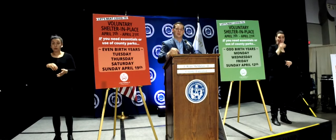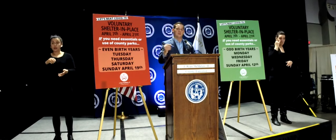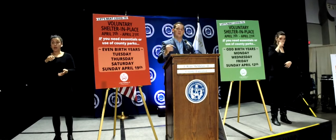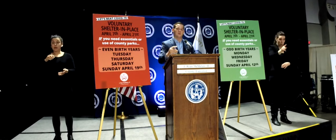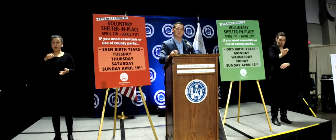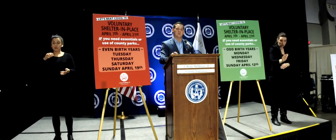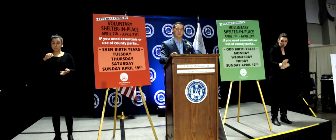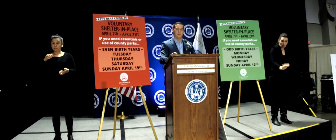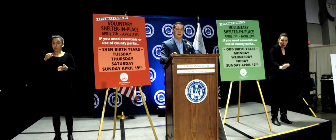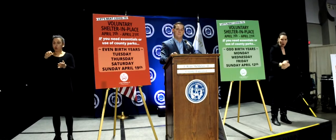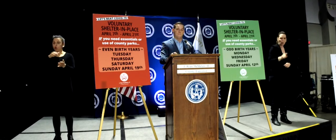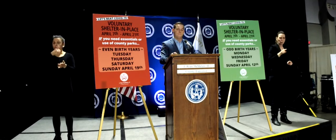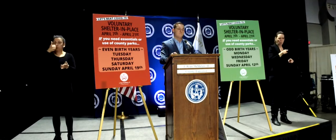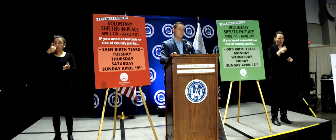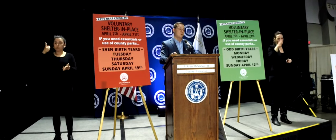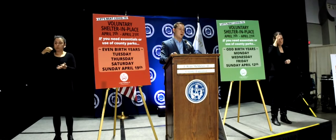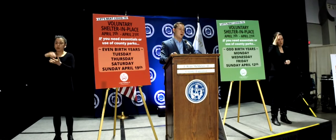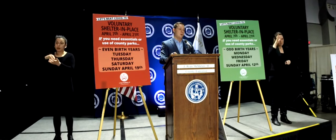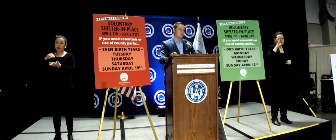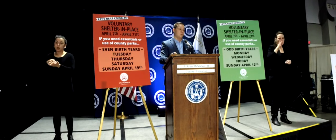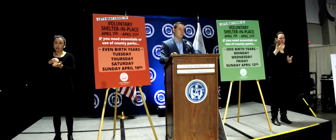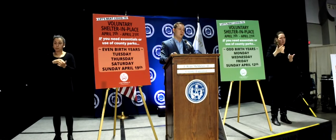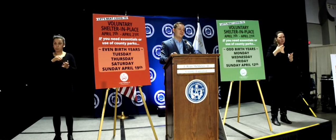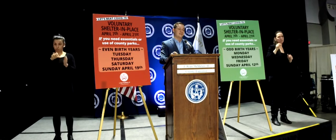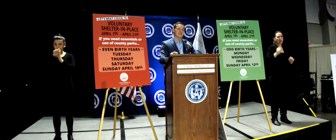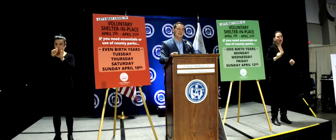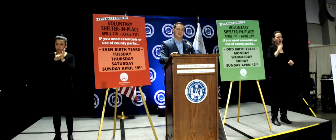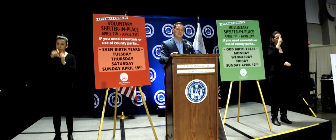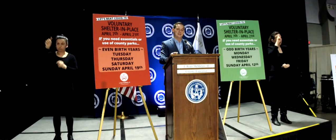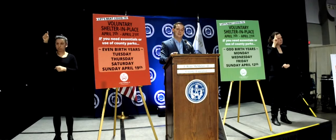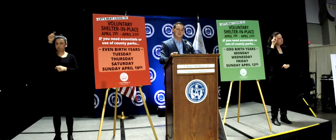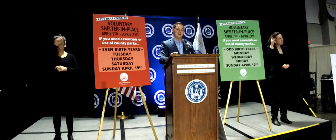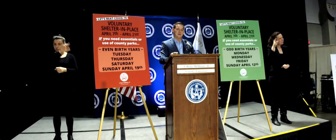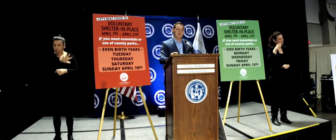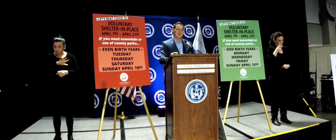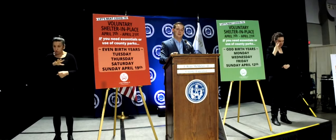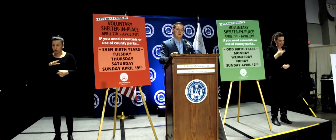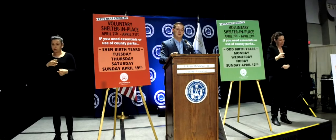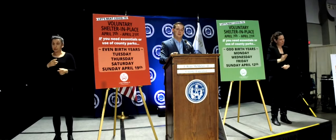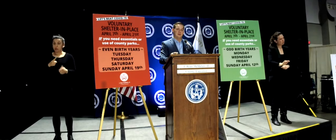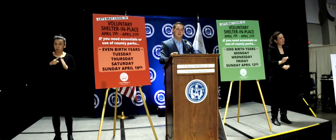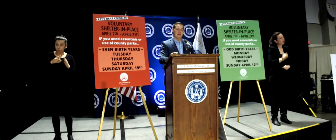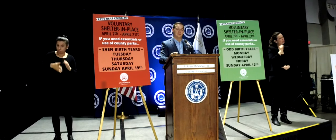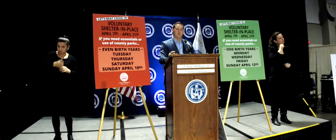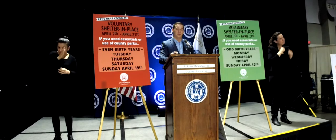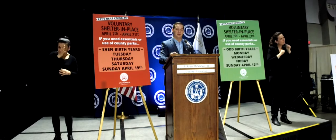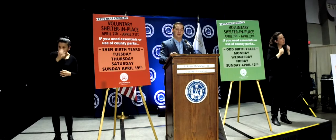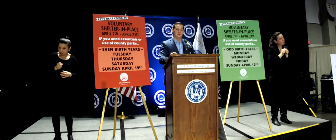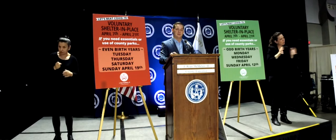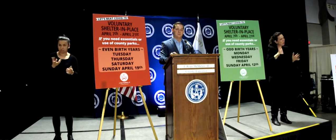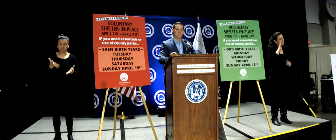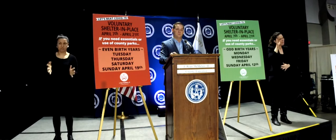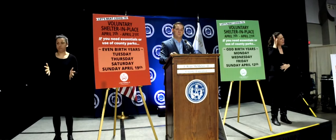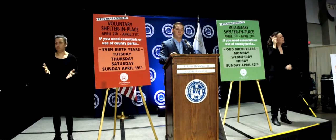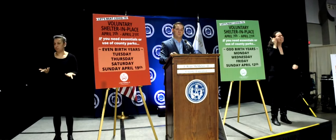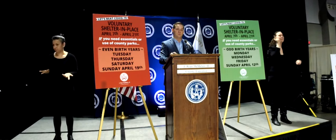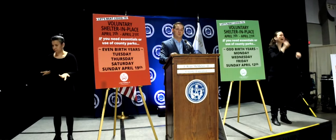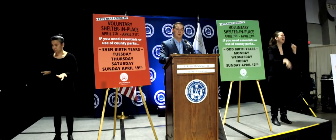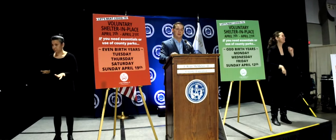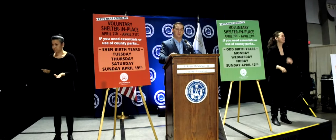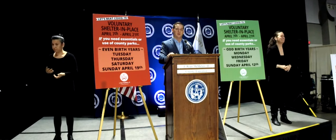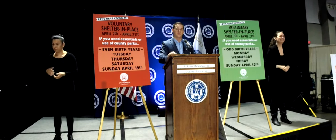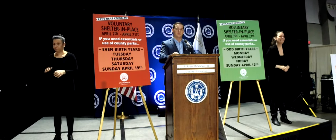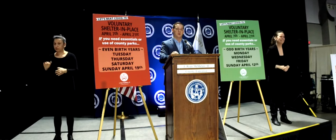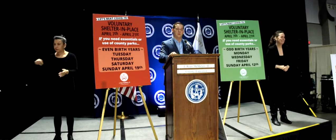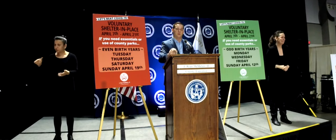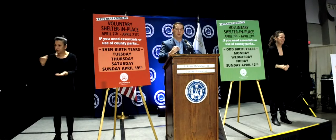process, you can't even go visit them and say goodbye. We're asking kids not to go on play dates. So